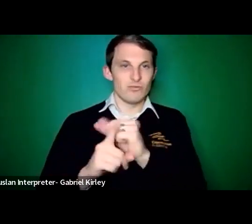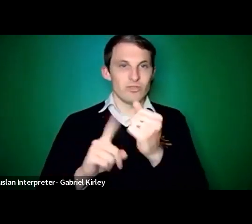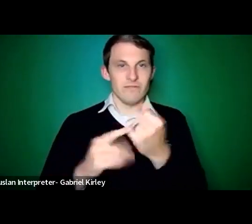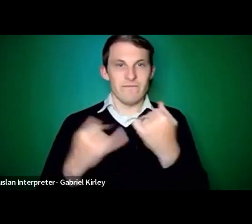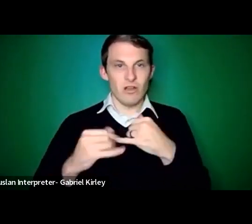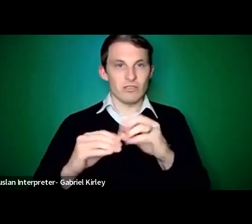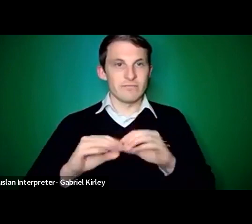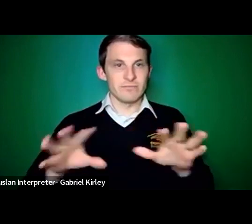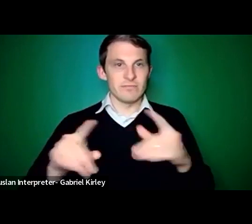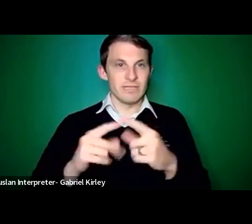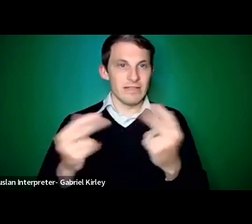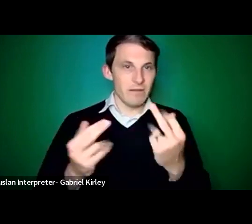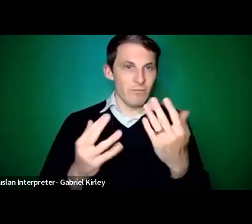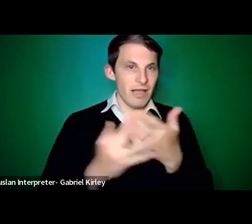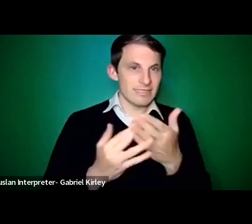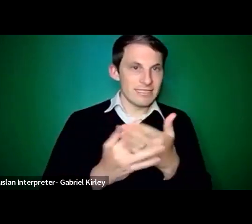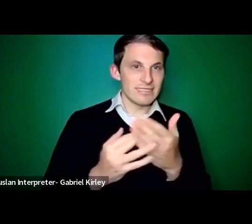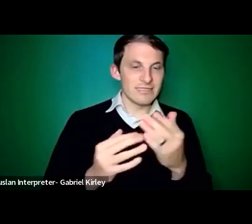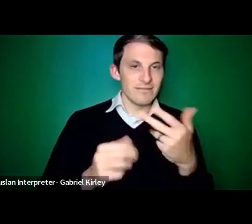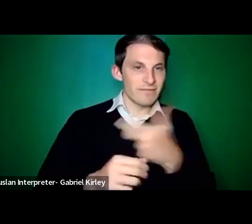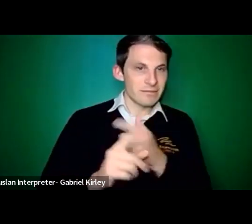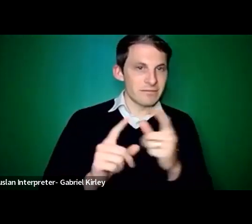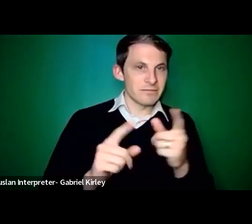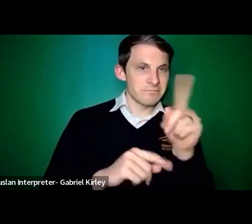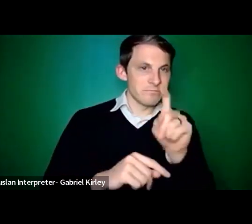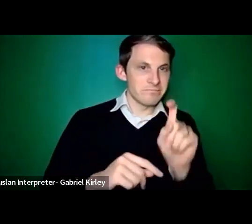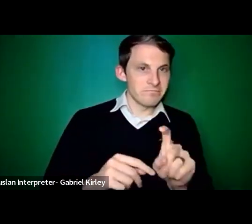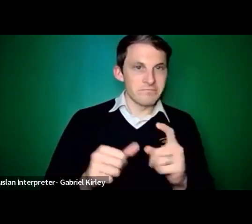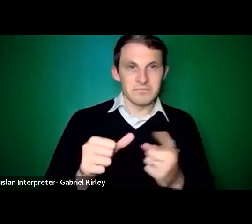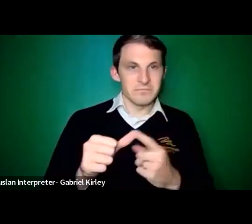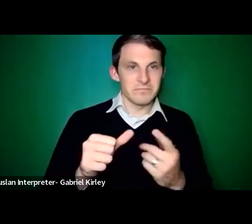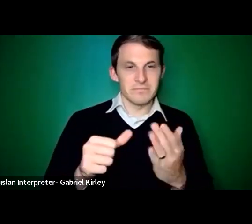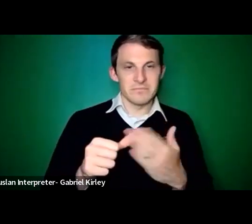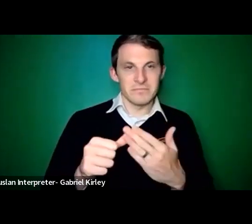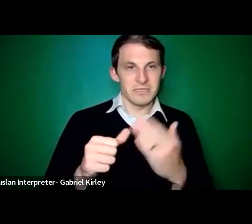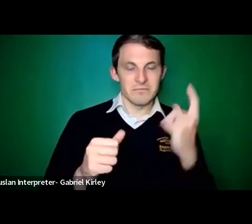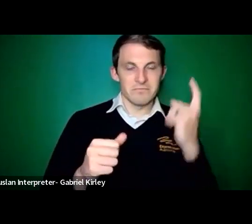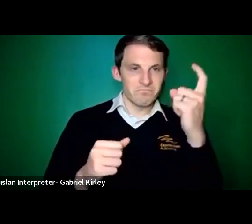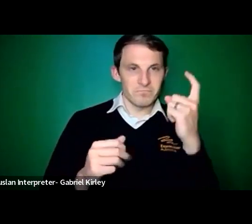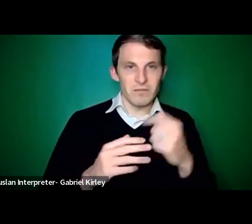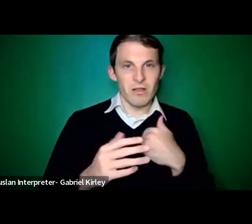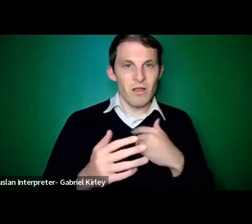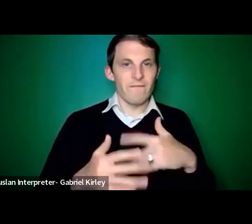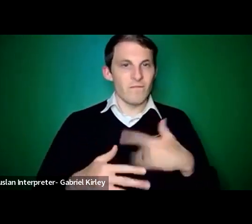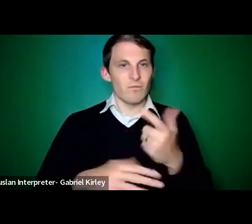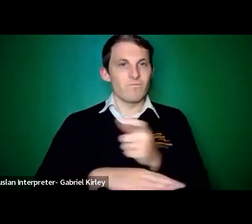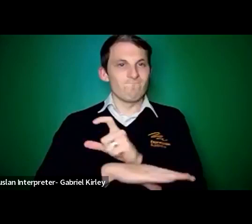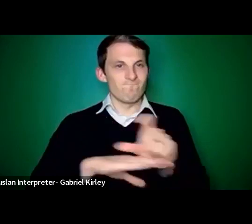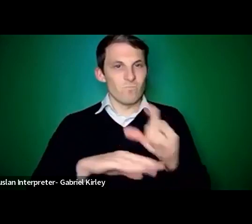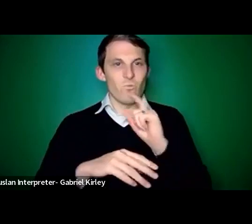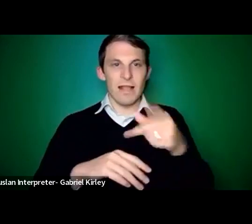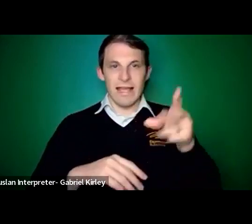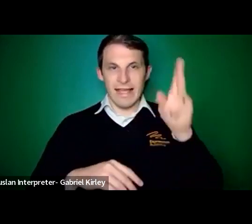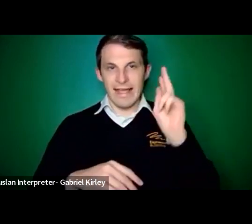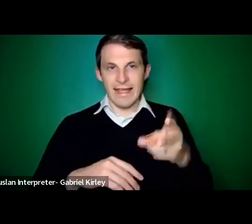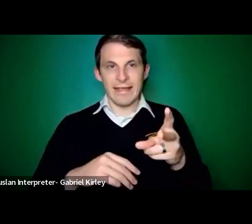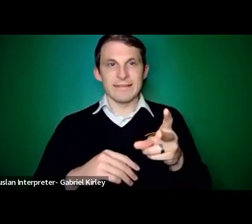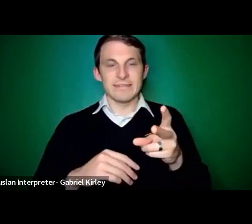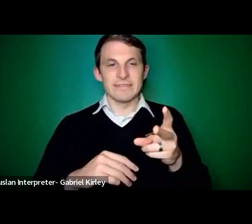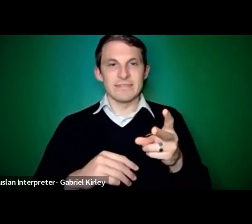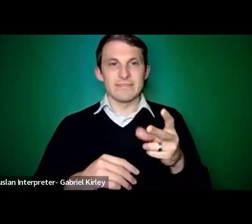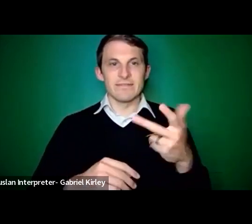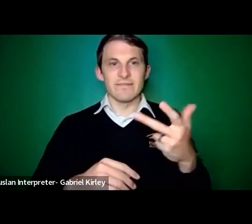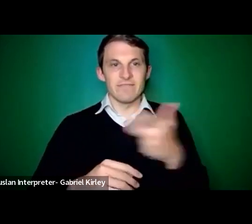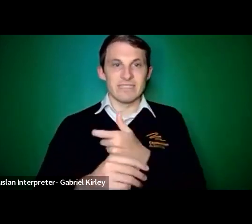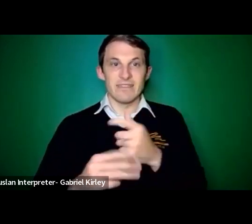availability of these. But again, I can only say that I'm certain that you'll be getting another vaccine sometime this